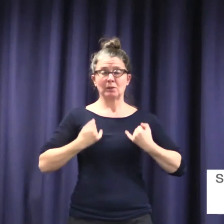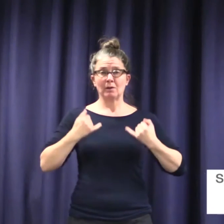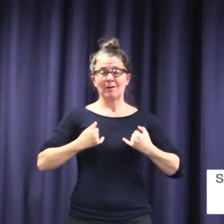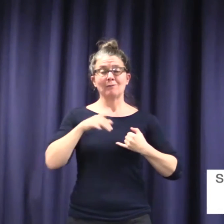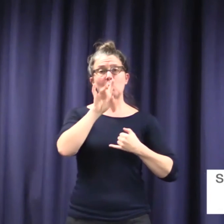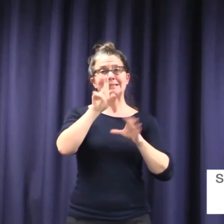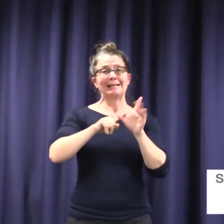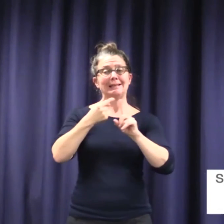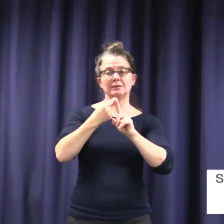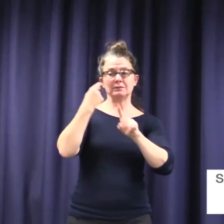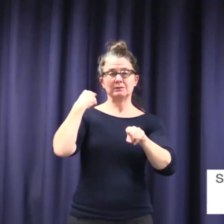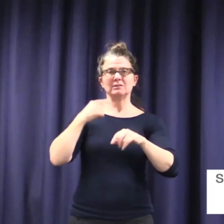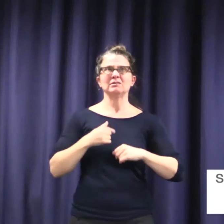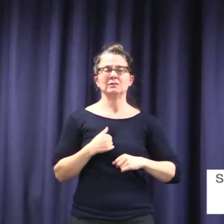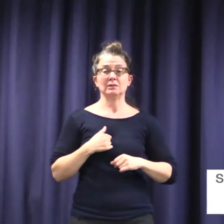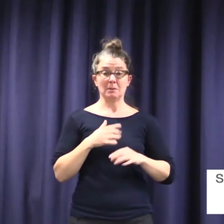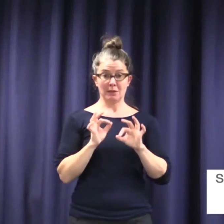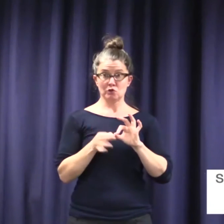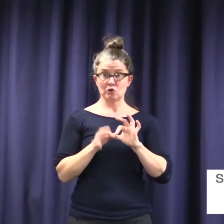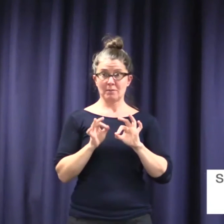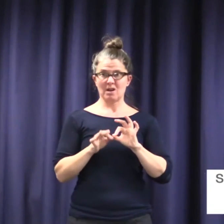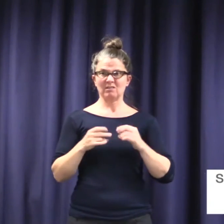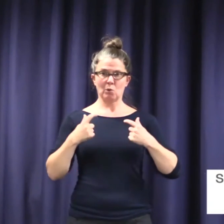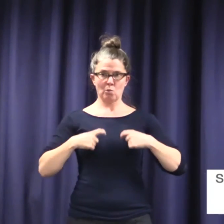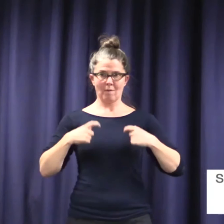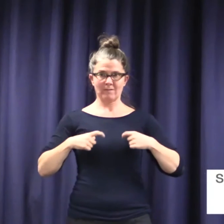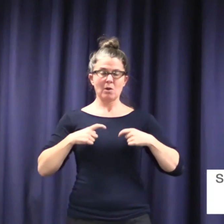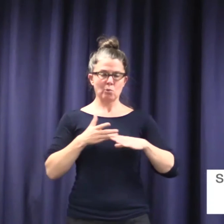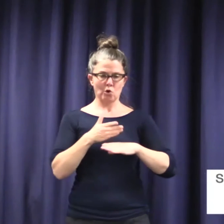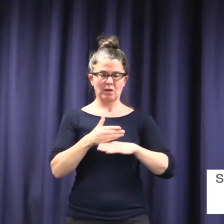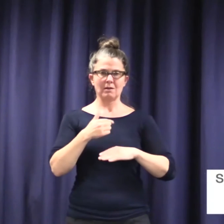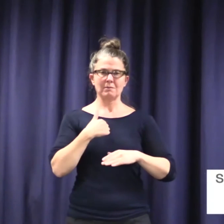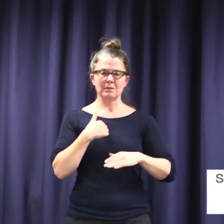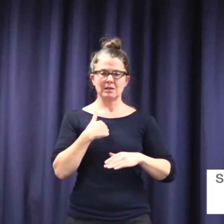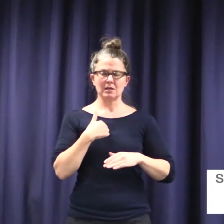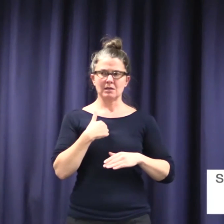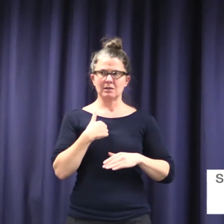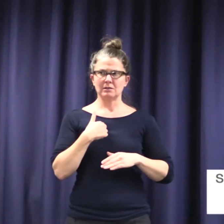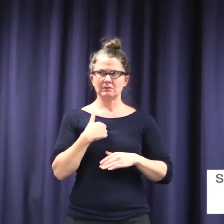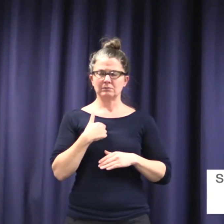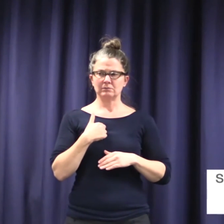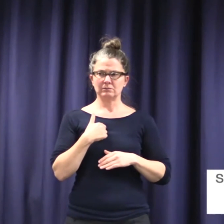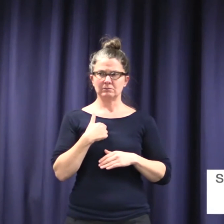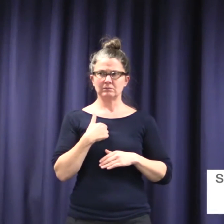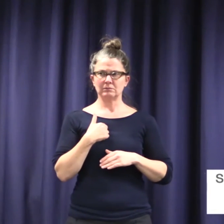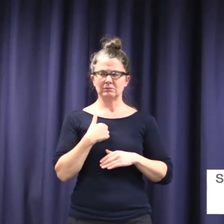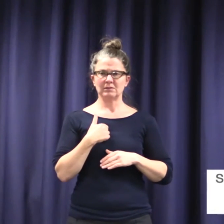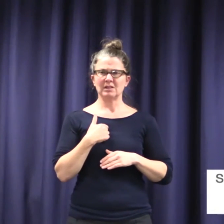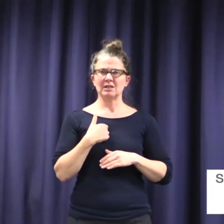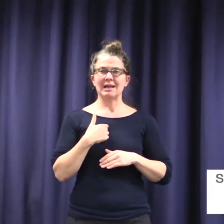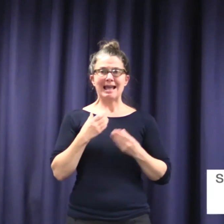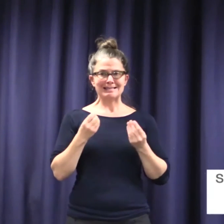an interpreter for the last 5 years, I know that for some deaf people, having a deaf interpreter at all their medical appointments is